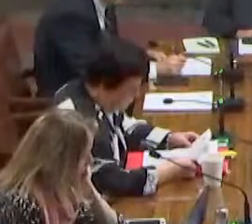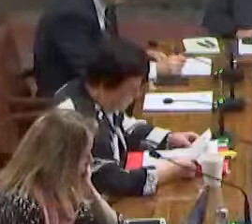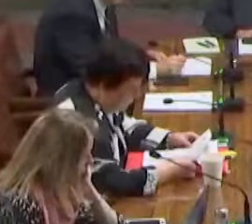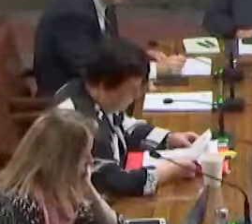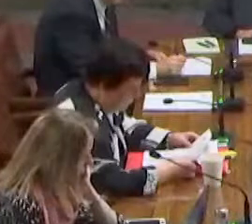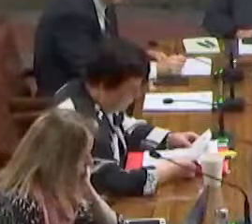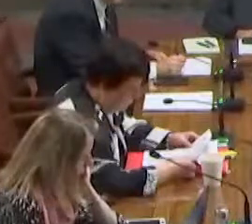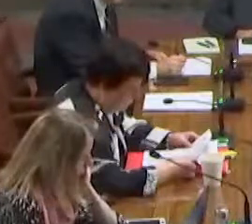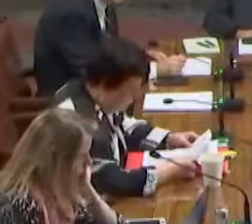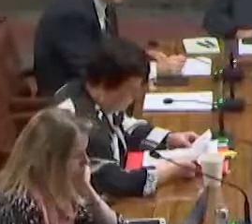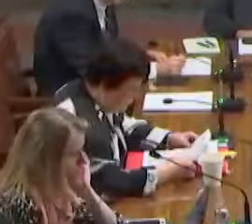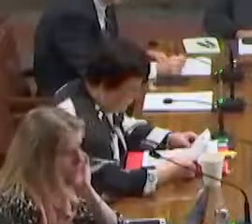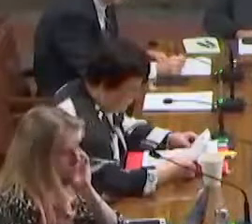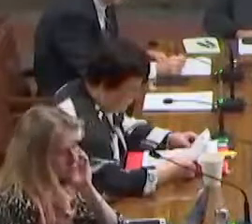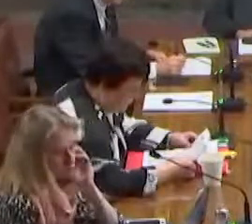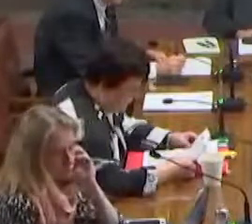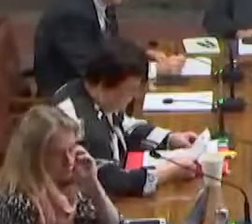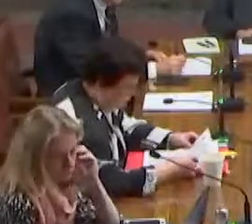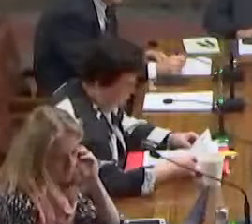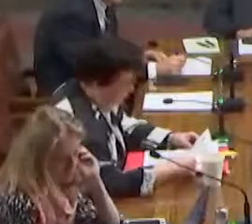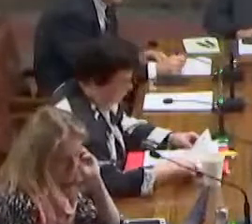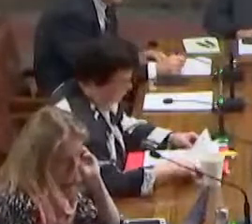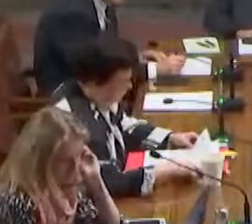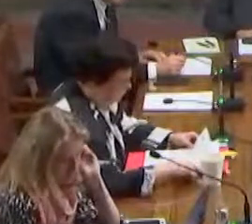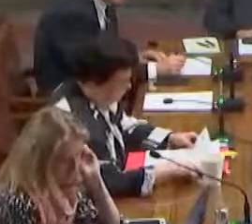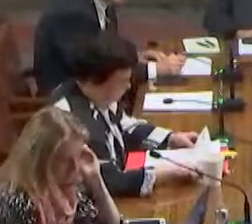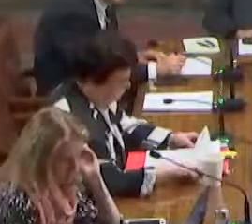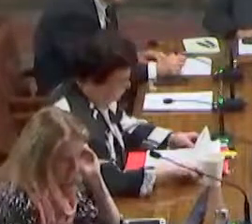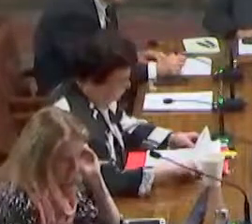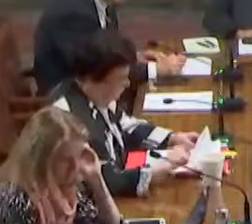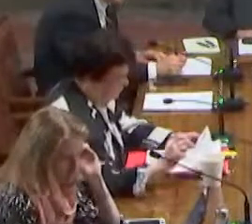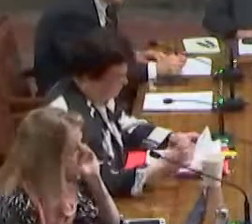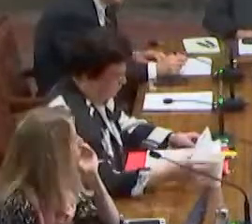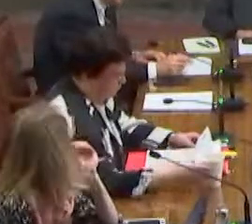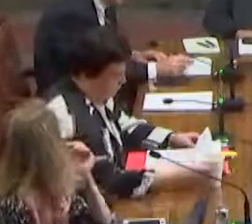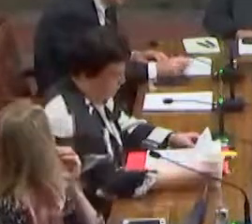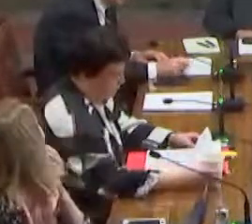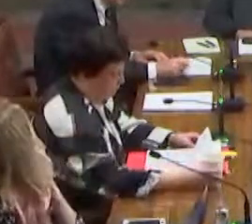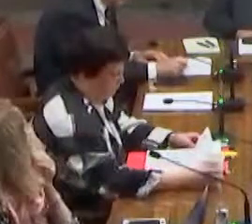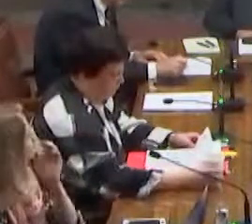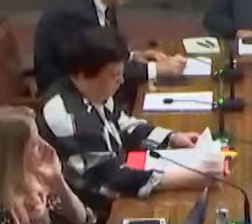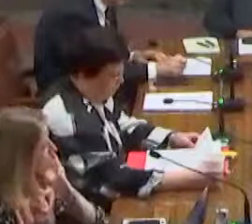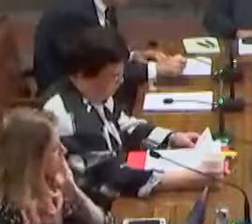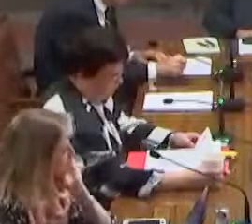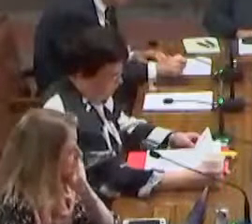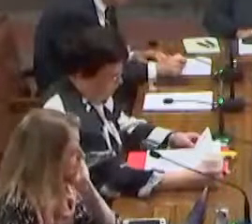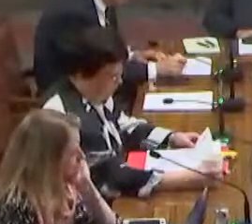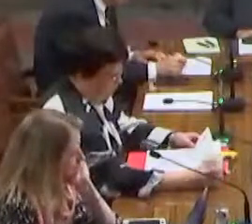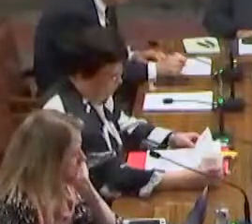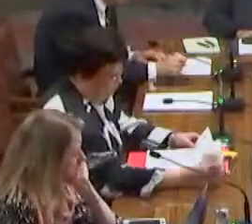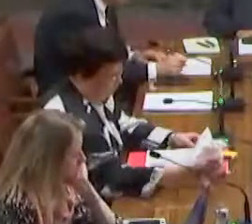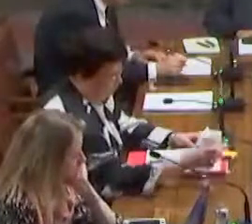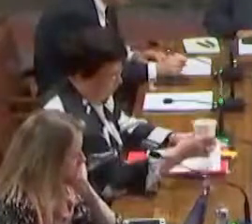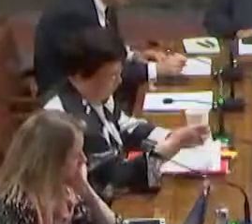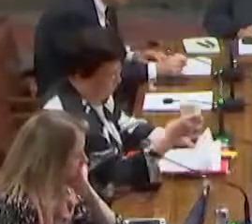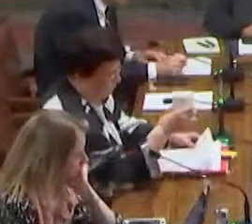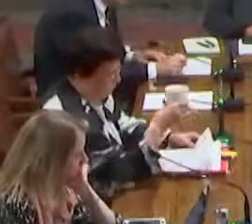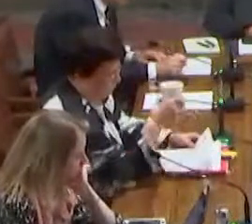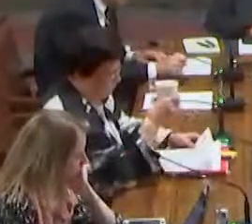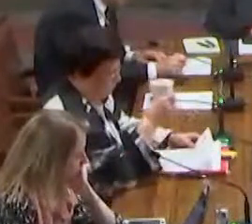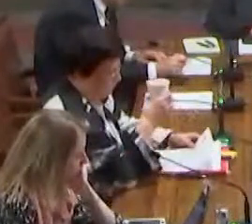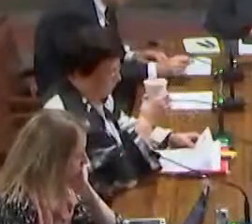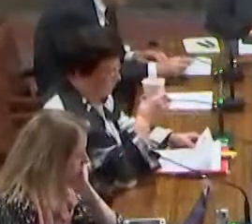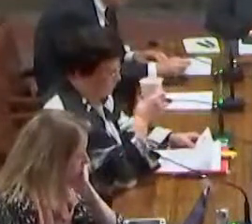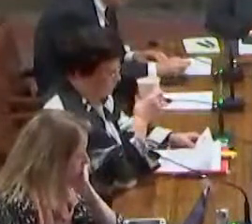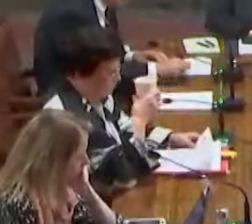it. I know Councilman Krause and I sort of split this project. But there's discussion about opening connector